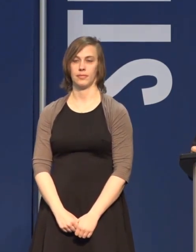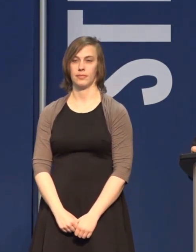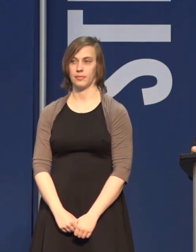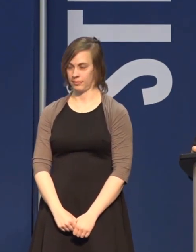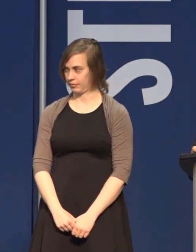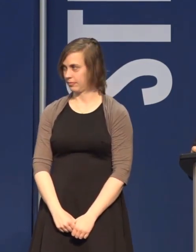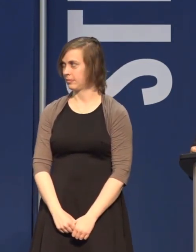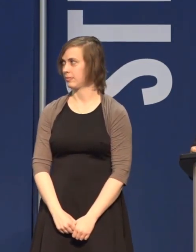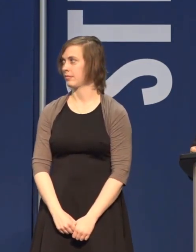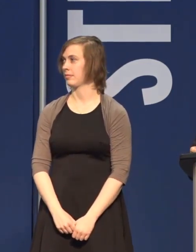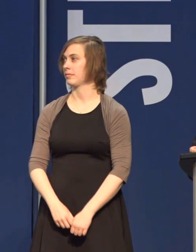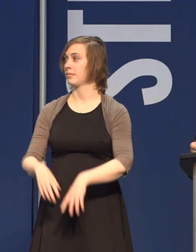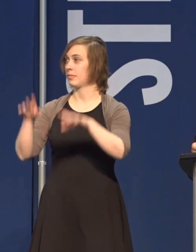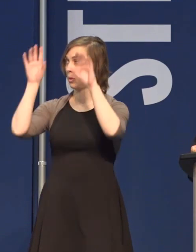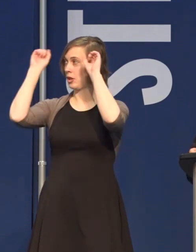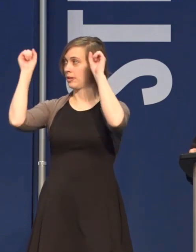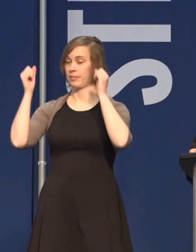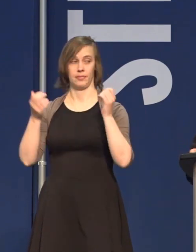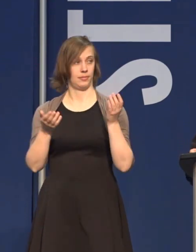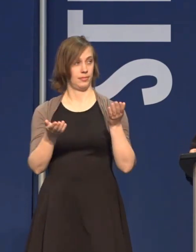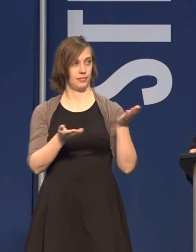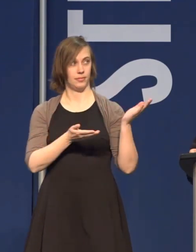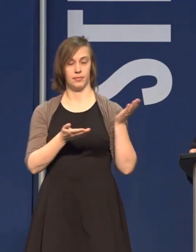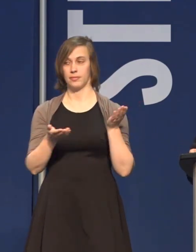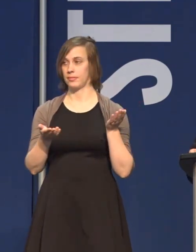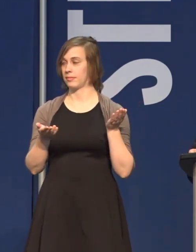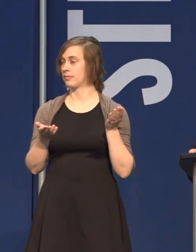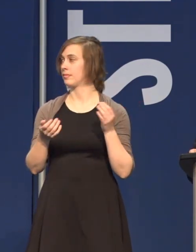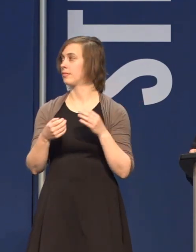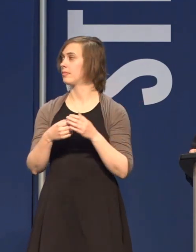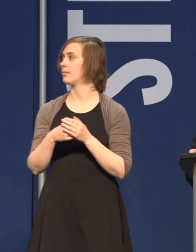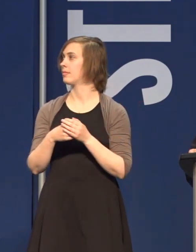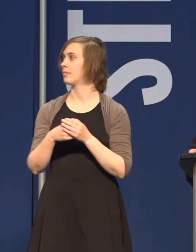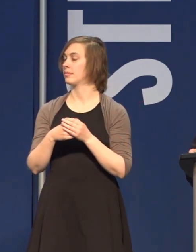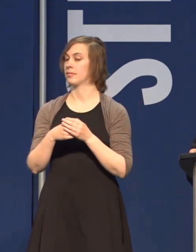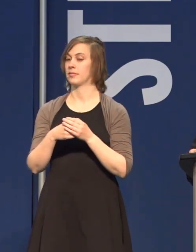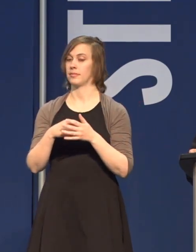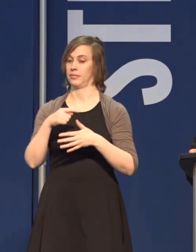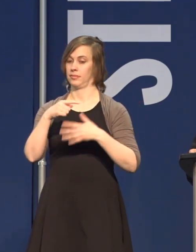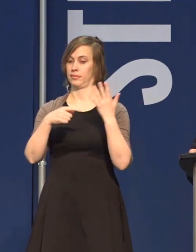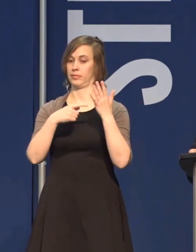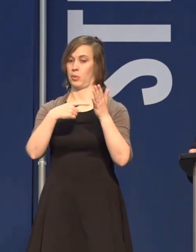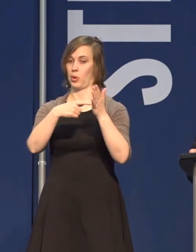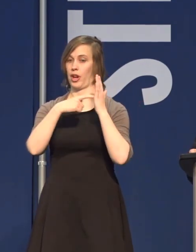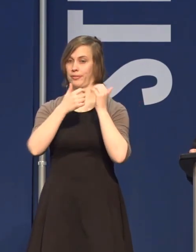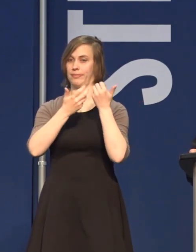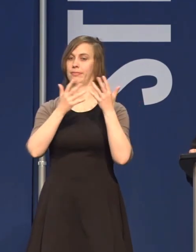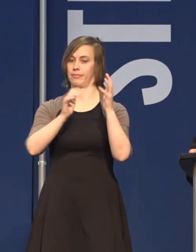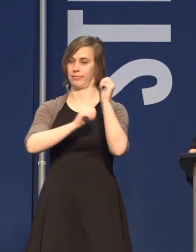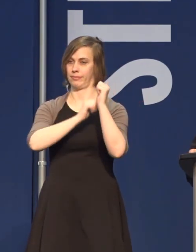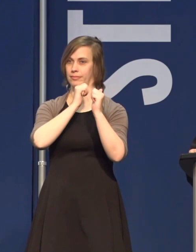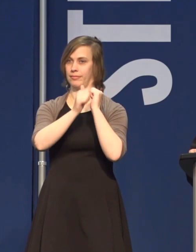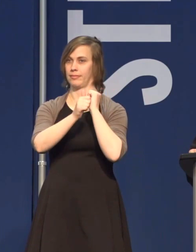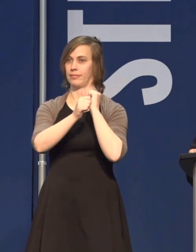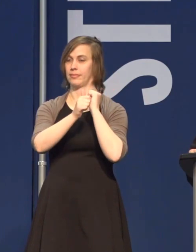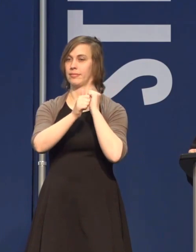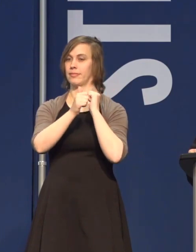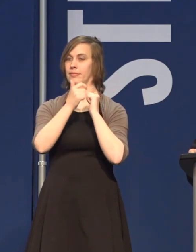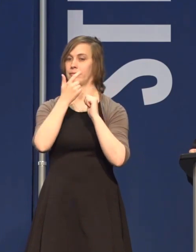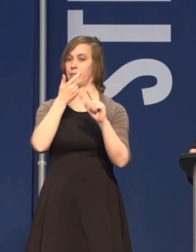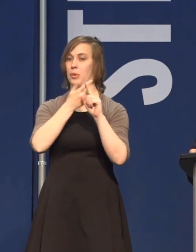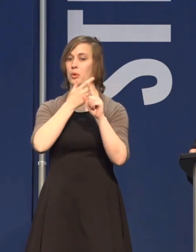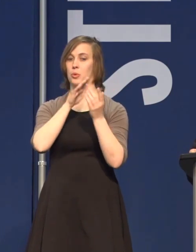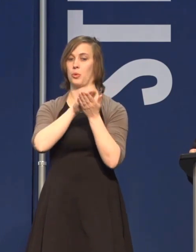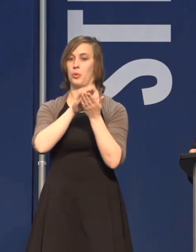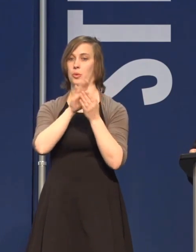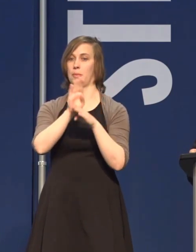Mr. President, I present to you the following candidates who have completed all the requirements for the credentials in the School of